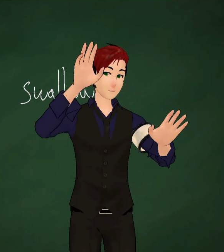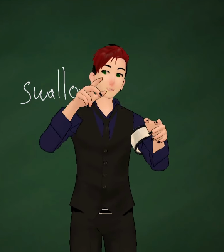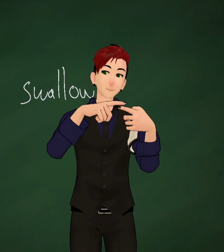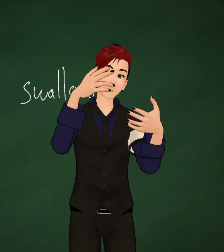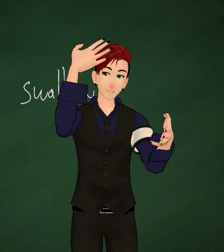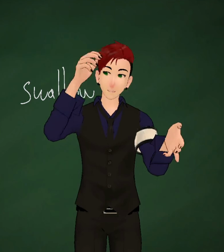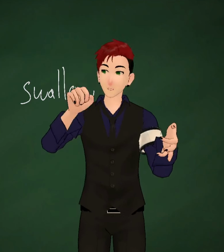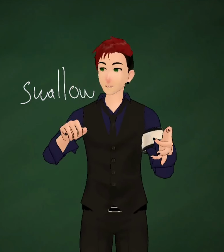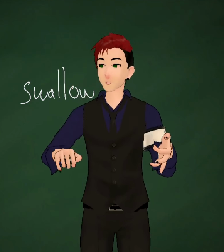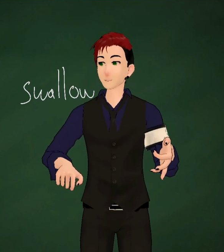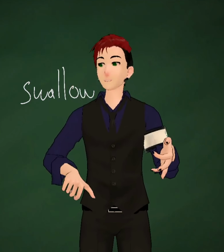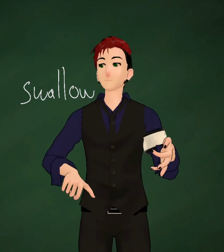to know it to know it.